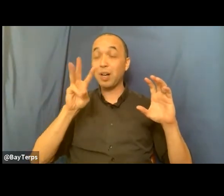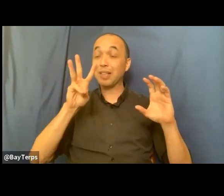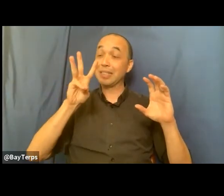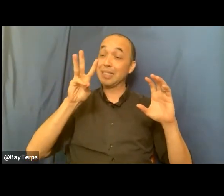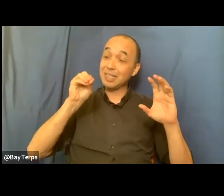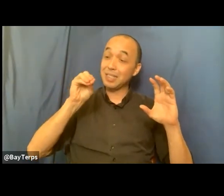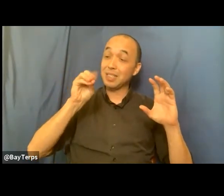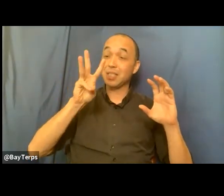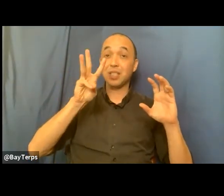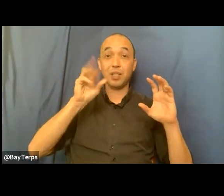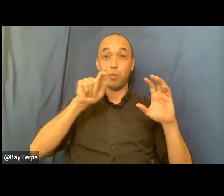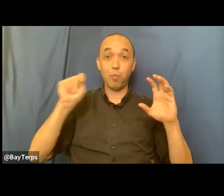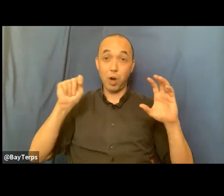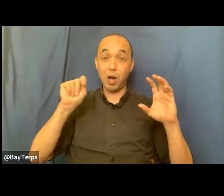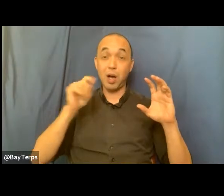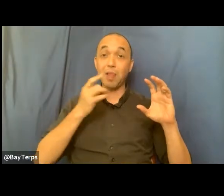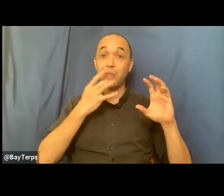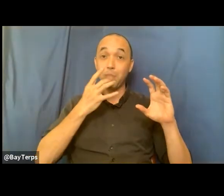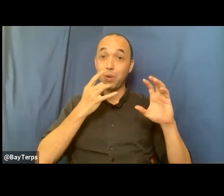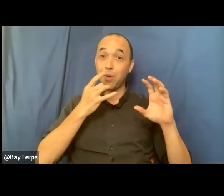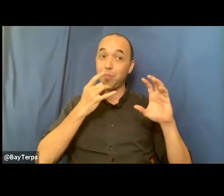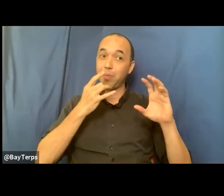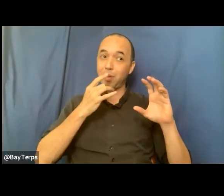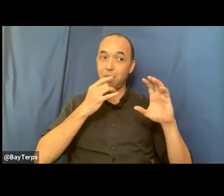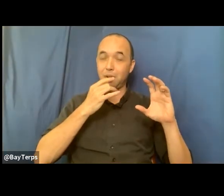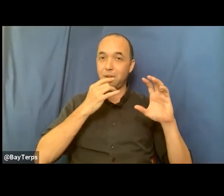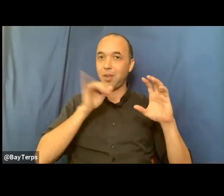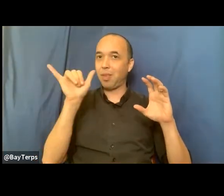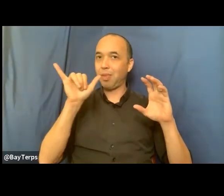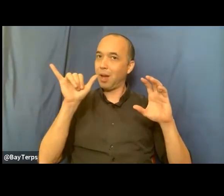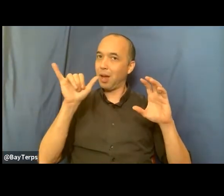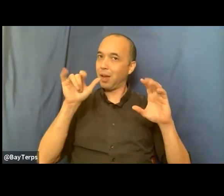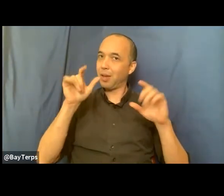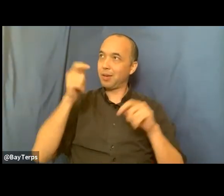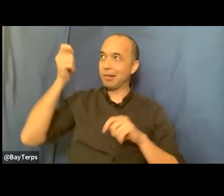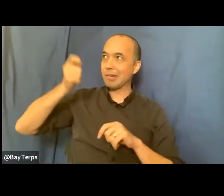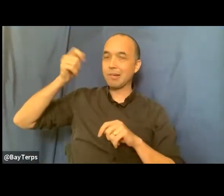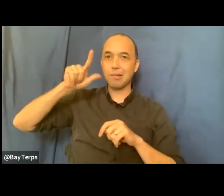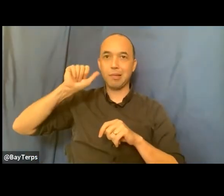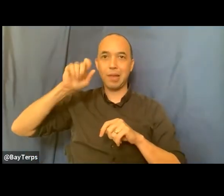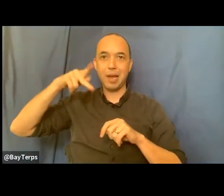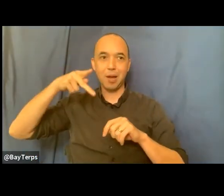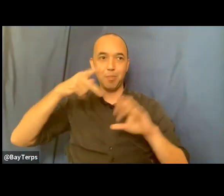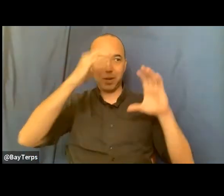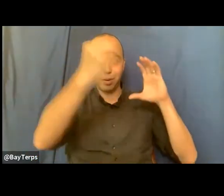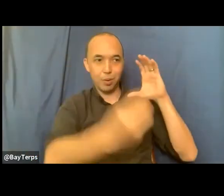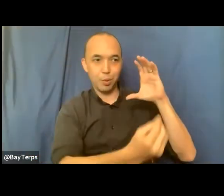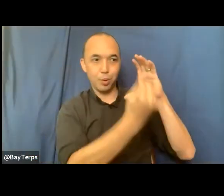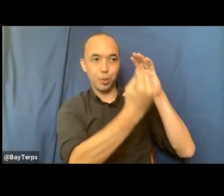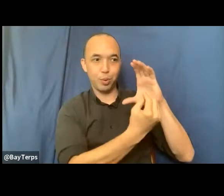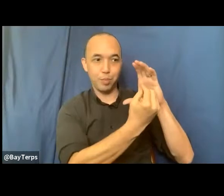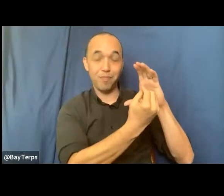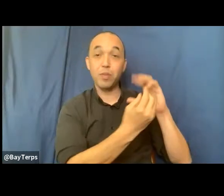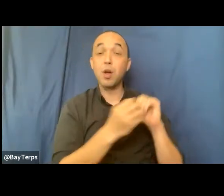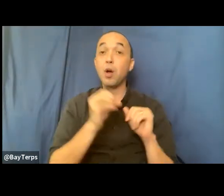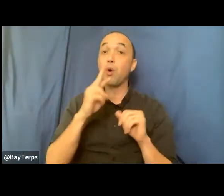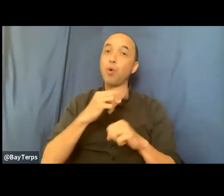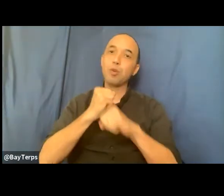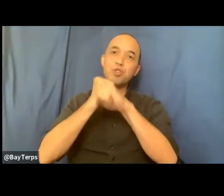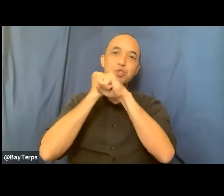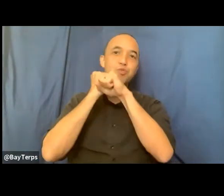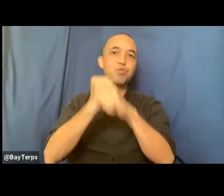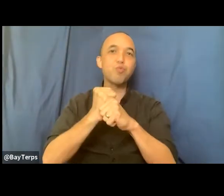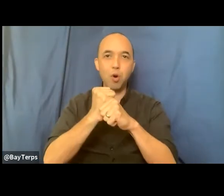bulb, and wire it up like a lamp. Or I'll get like a really powerful battery-powered work light and stick that in, a